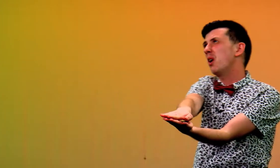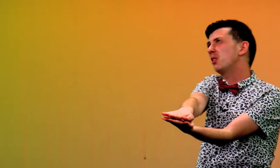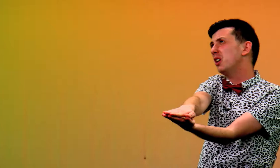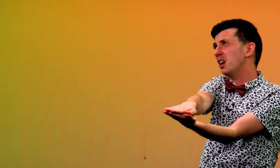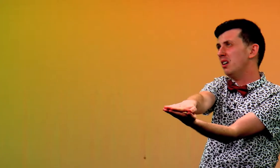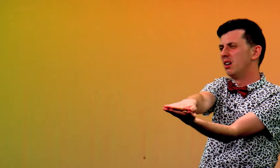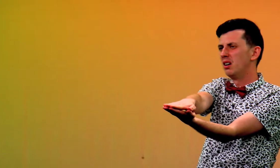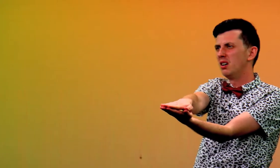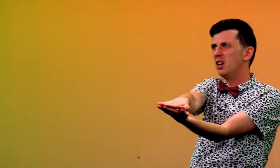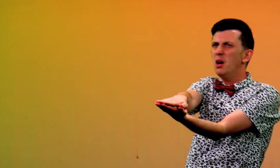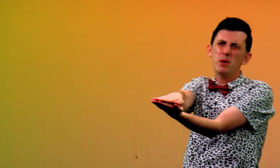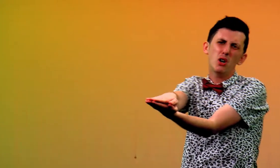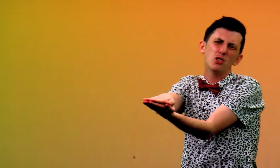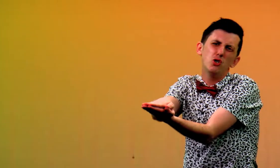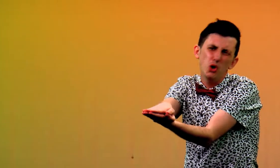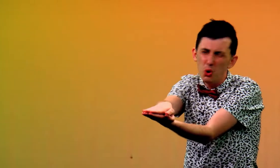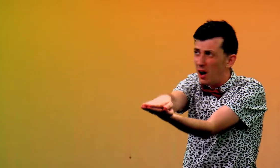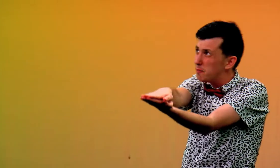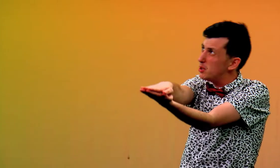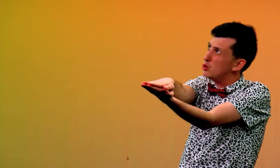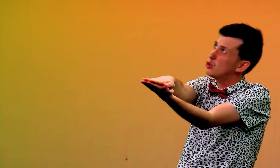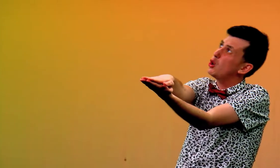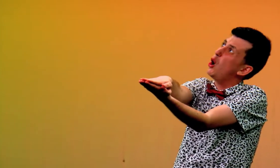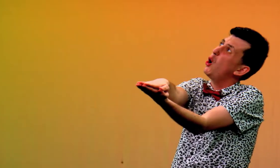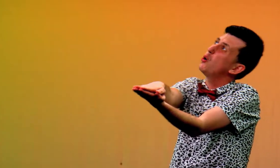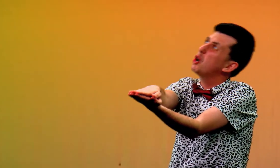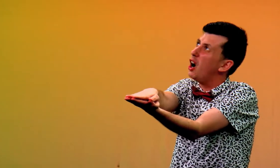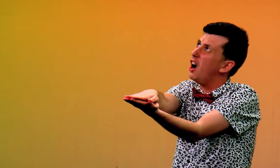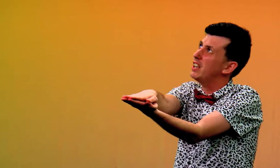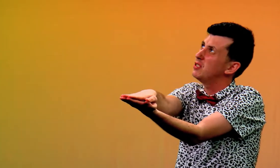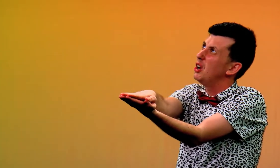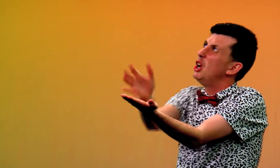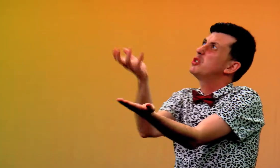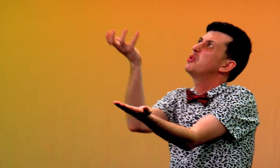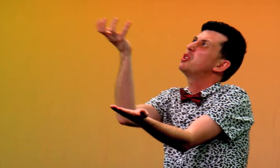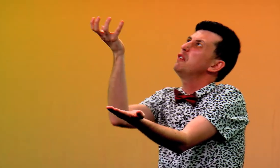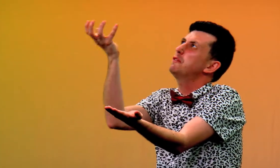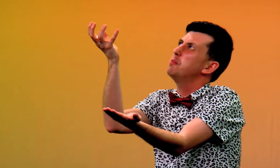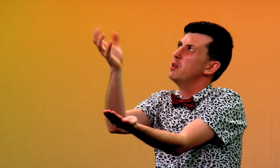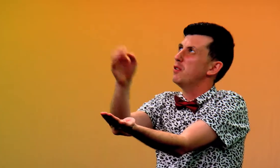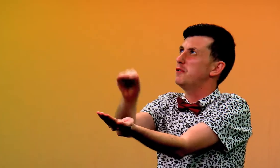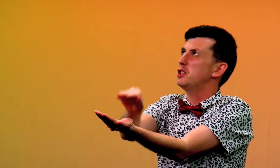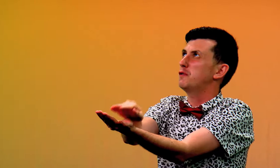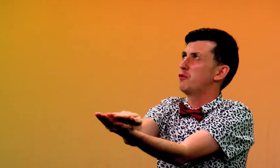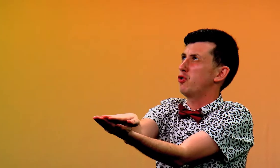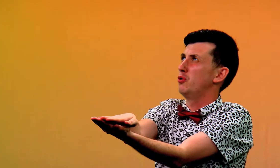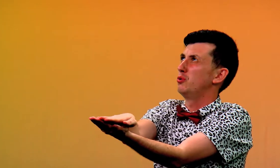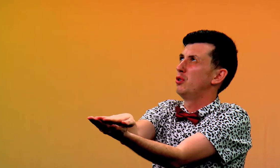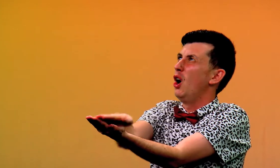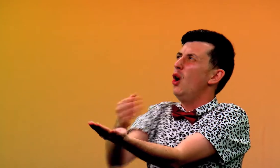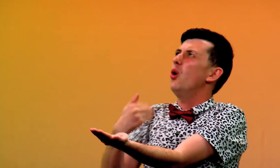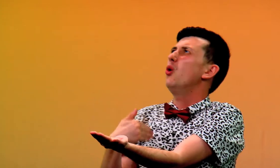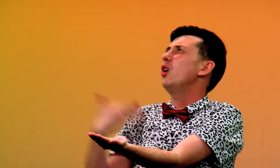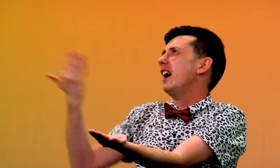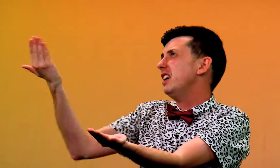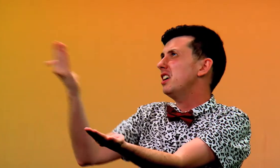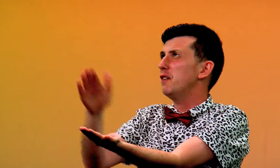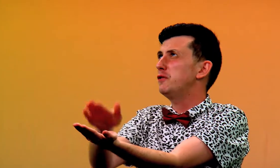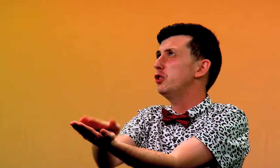"Monkey, because you have been so kind to gift me with this fruit, all I can gift you